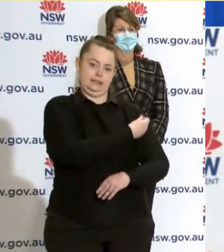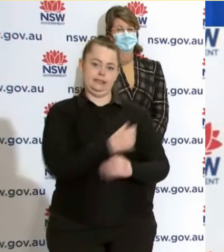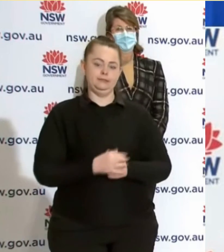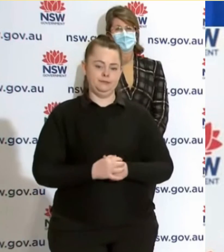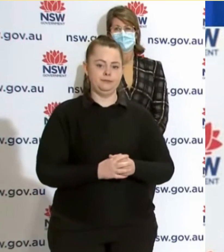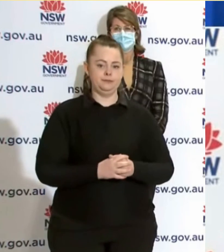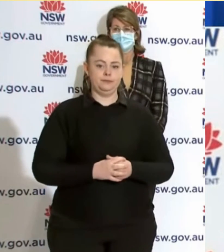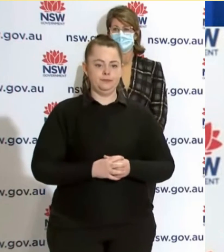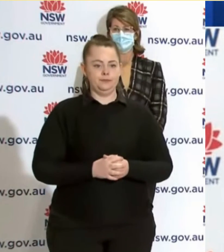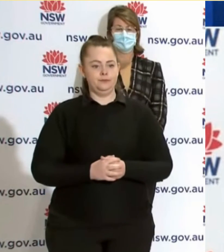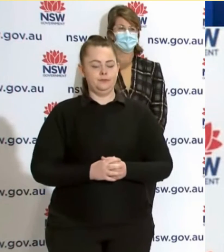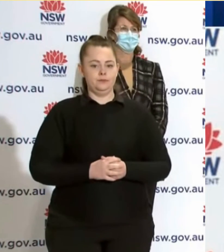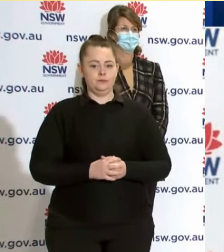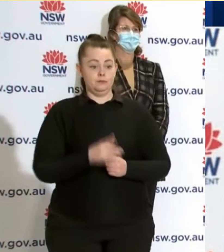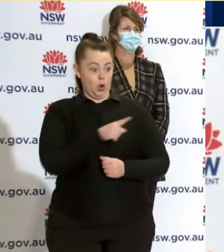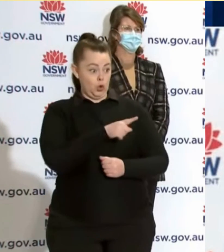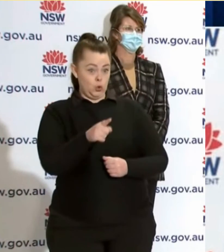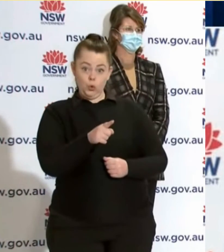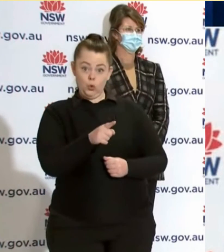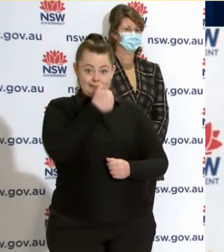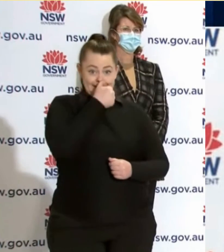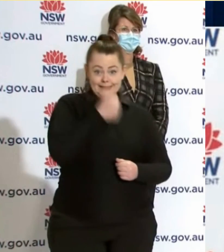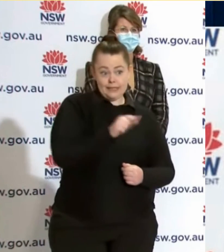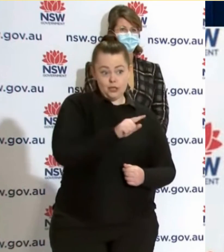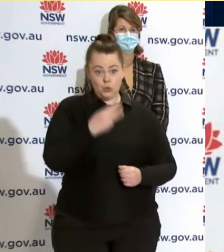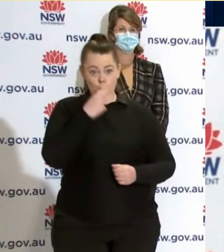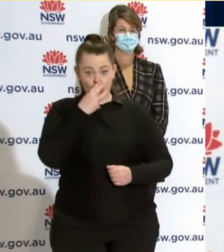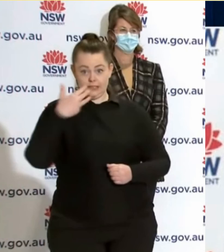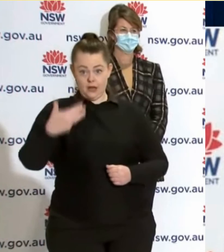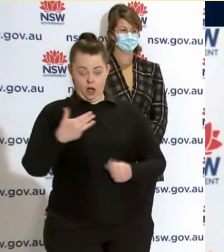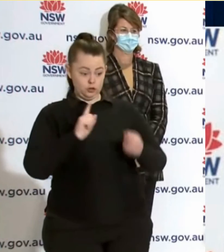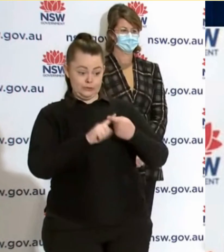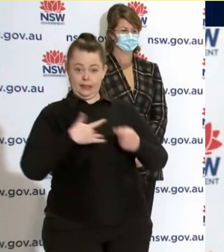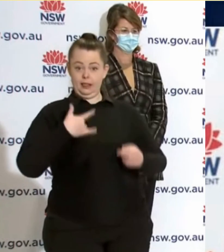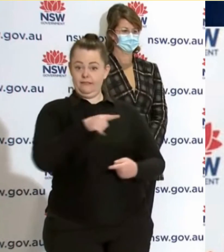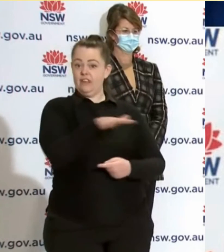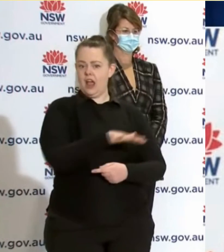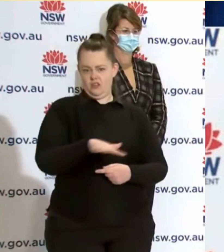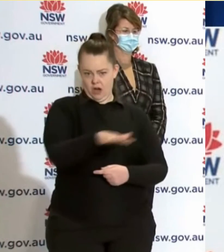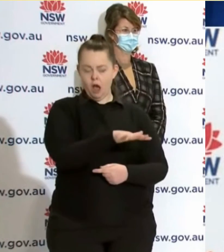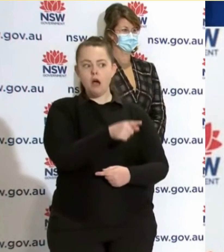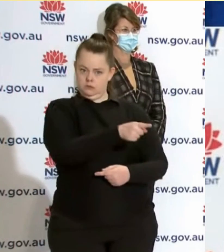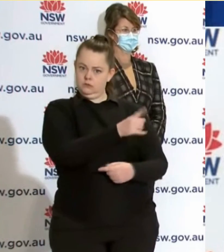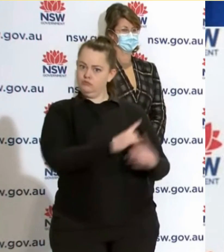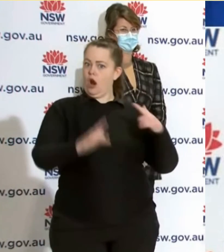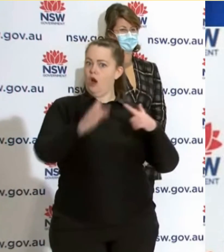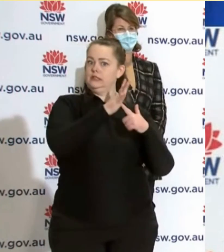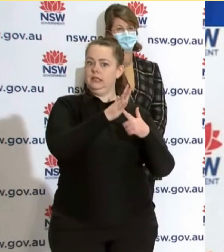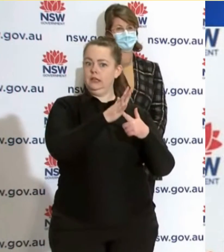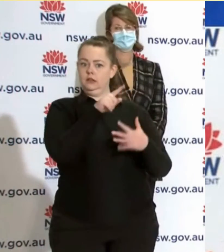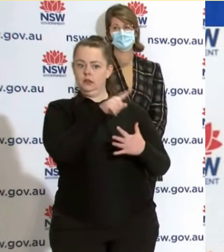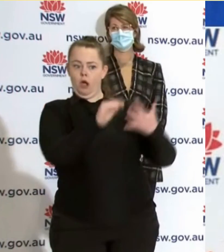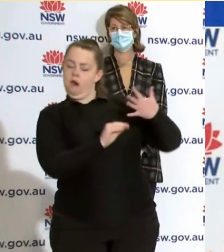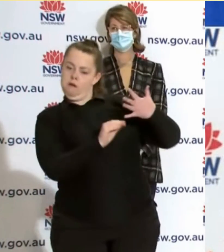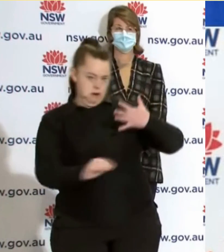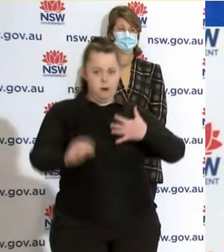any other people between the ages of 16 to 39, you have priority in those local government areas of concern. And when we talk about the local government